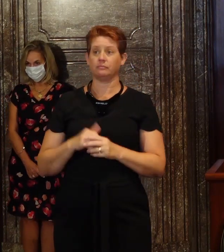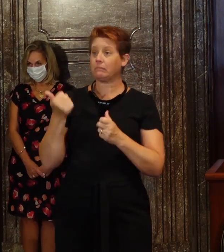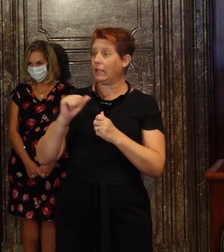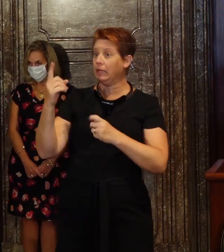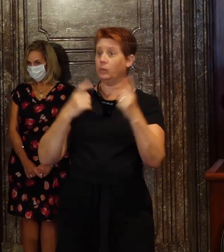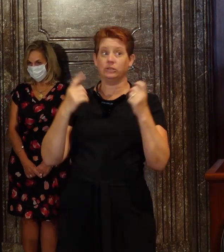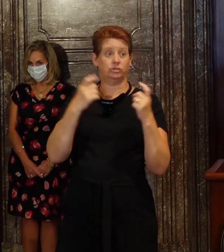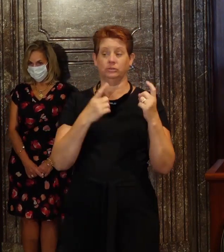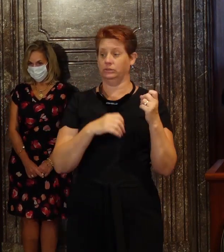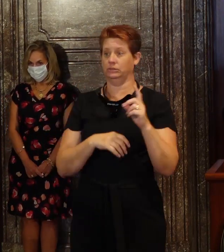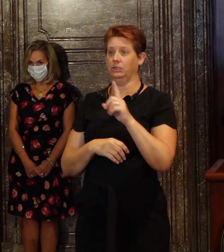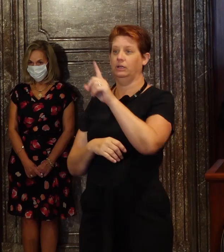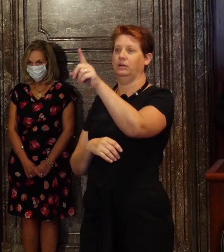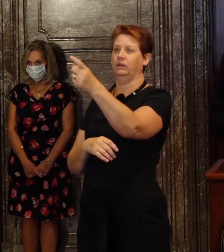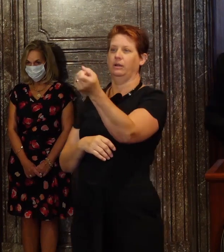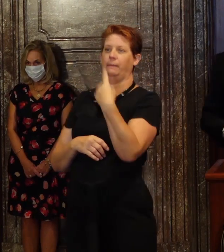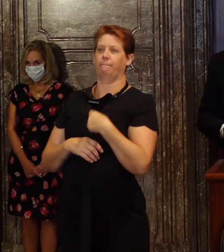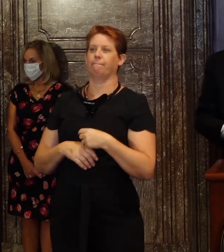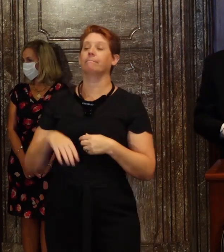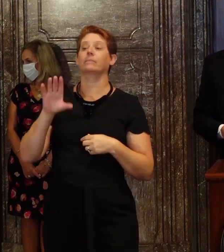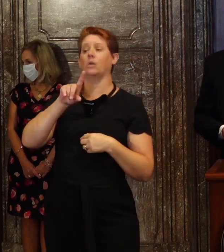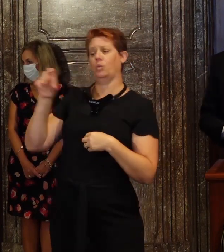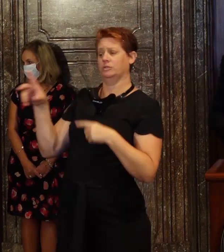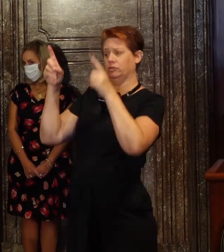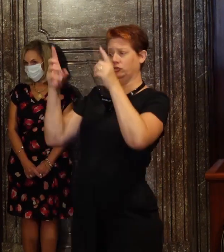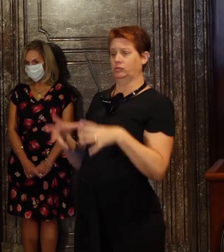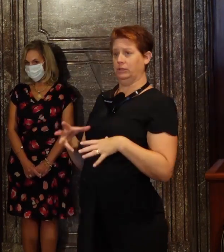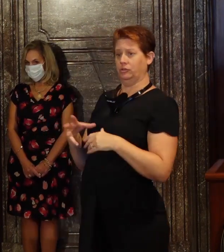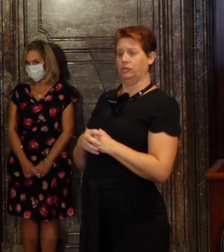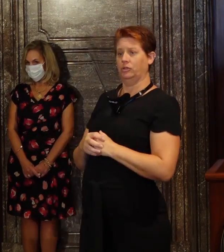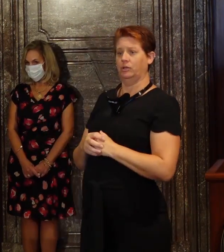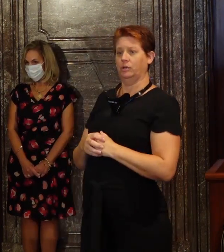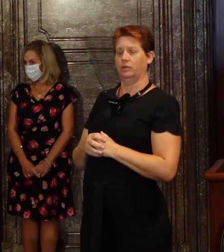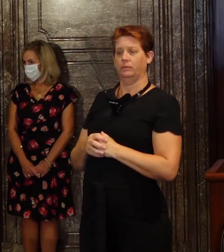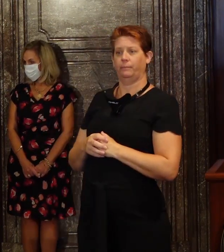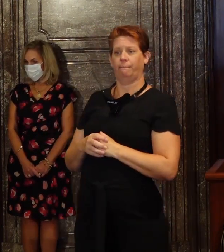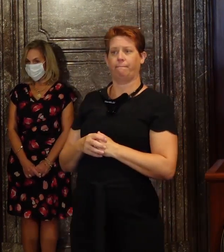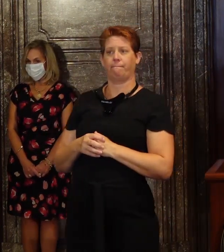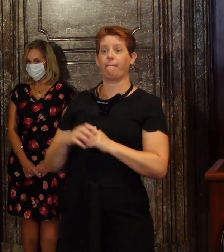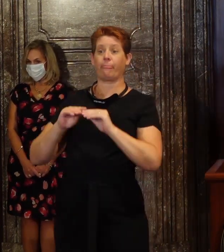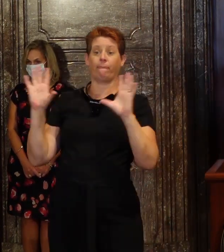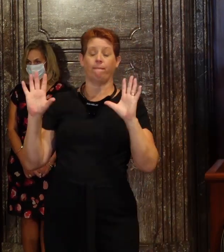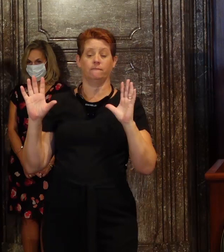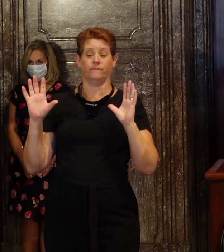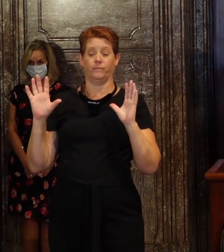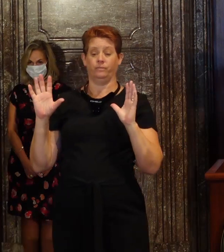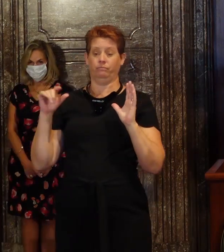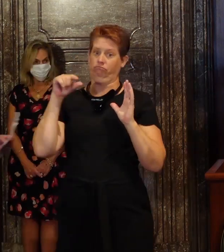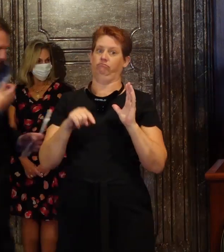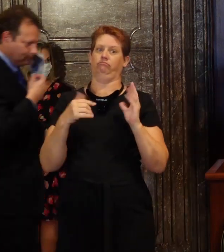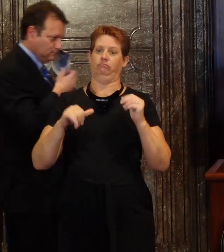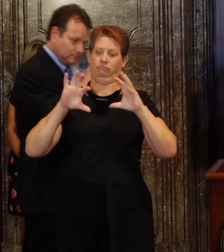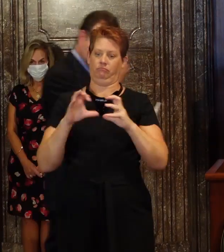there questions? Yes, sir. This is a question for the director, if you could speak to this. Obviously, this community has been hit